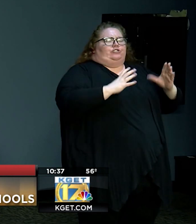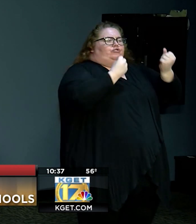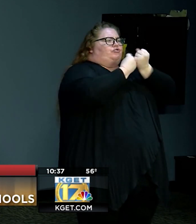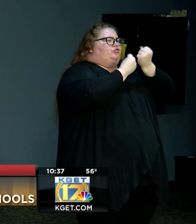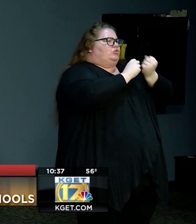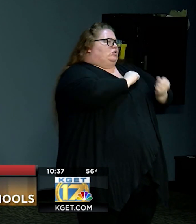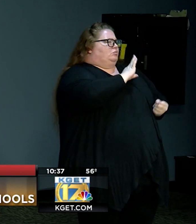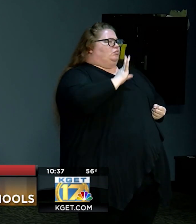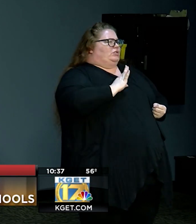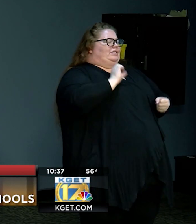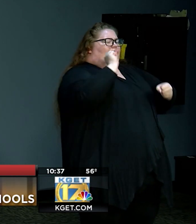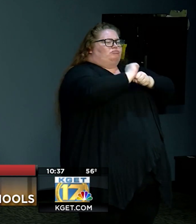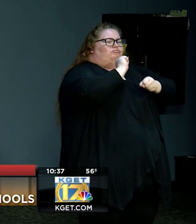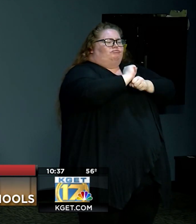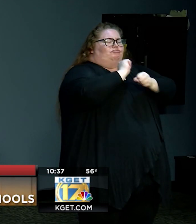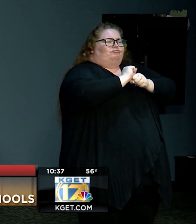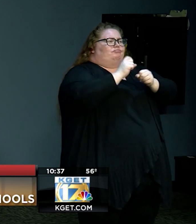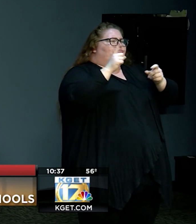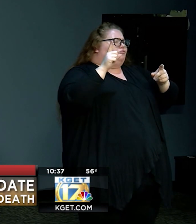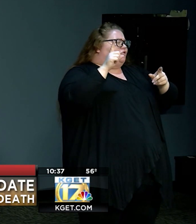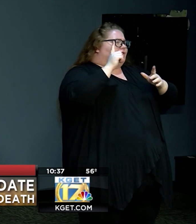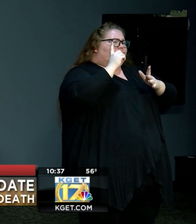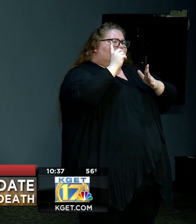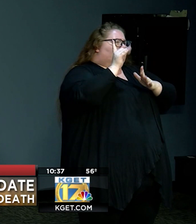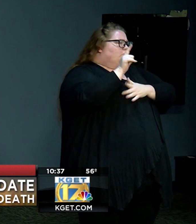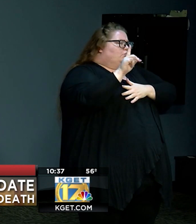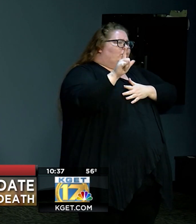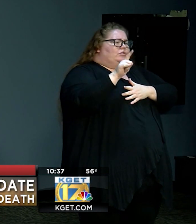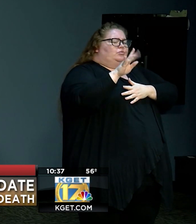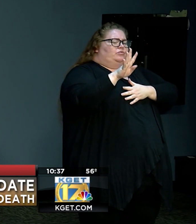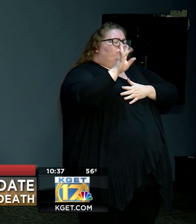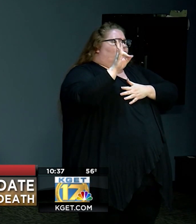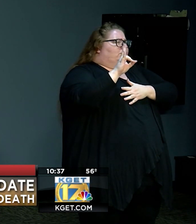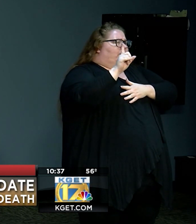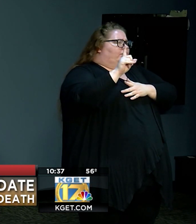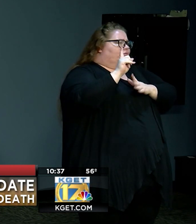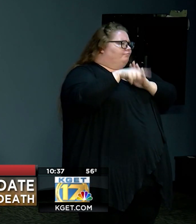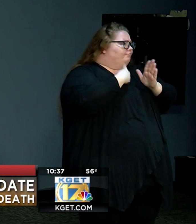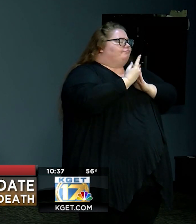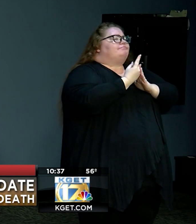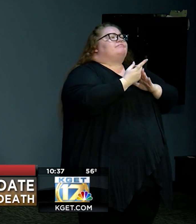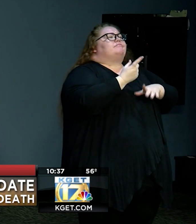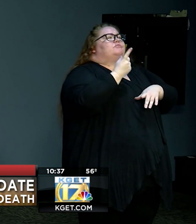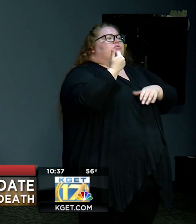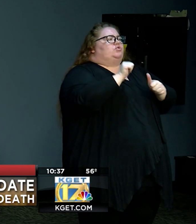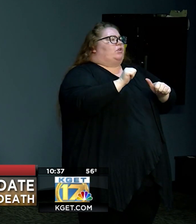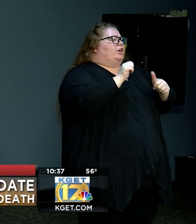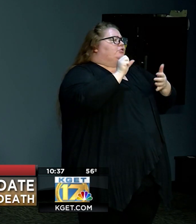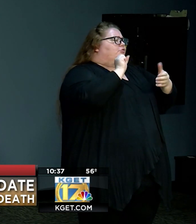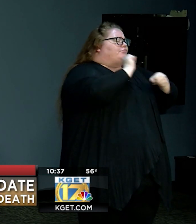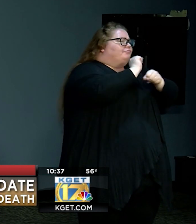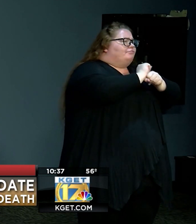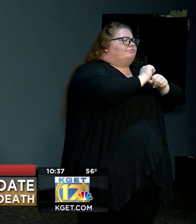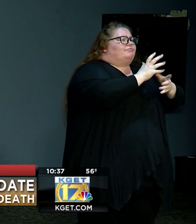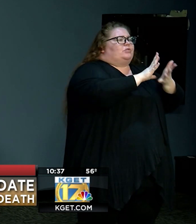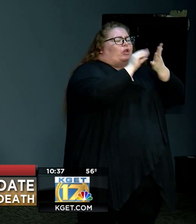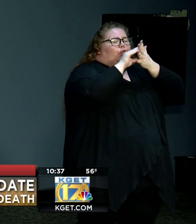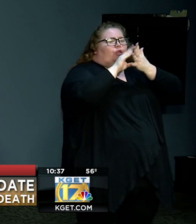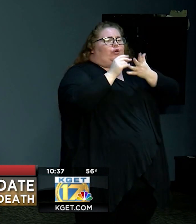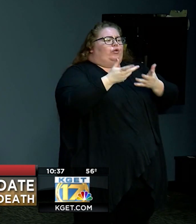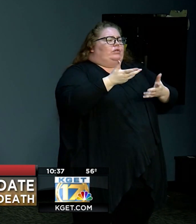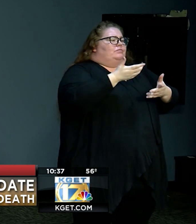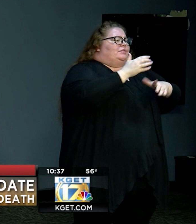the clock to create opportunities for students and families to learn together, whether it be in English language